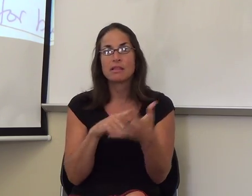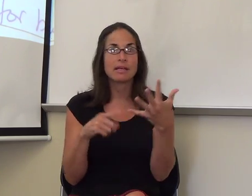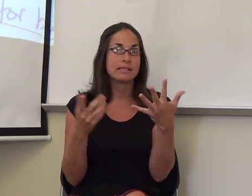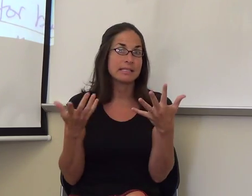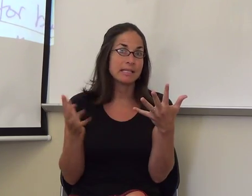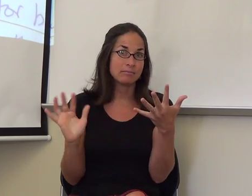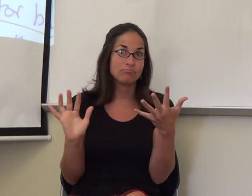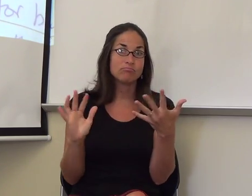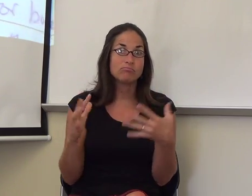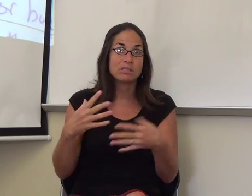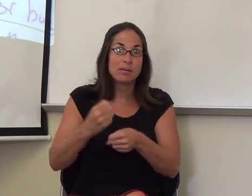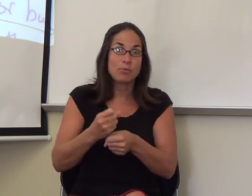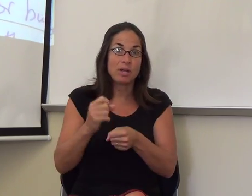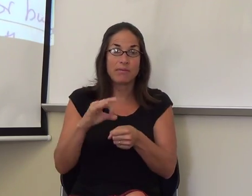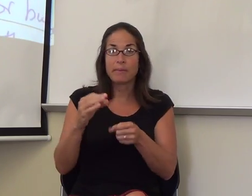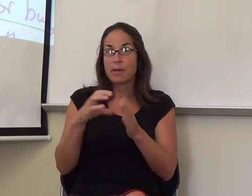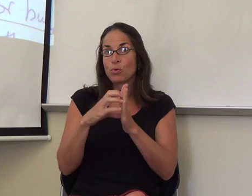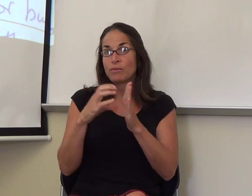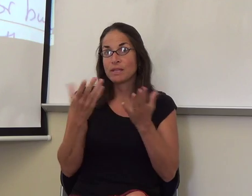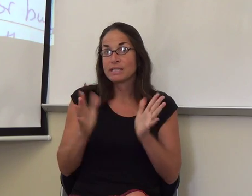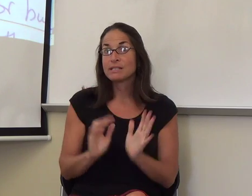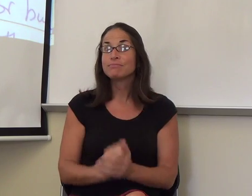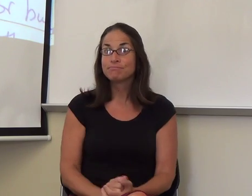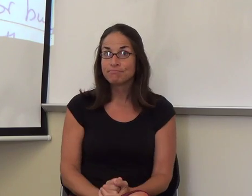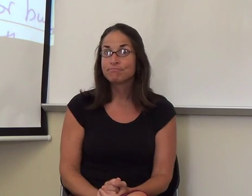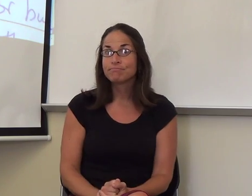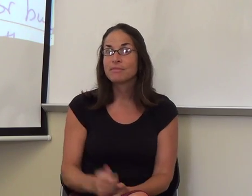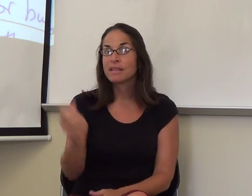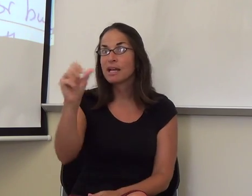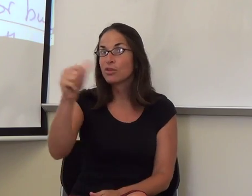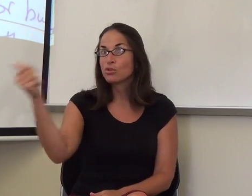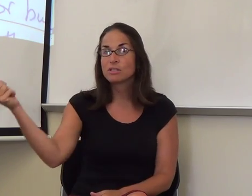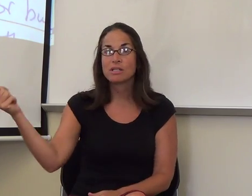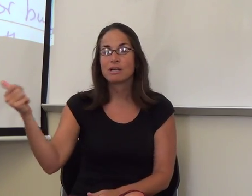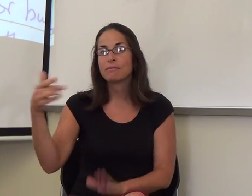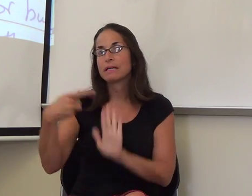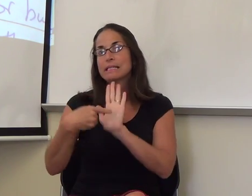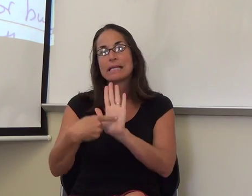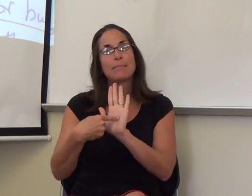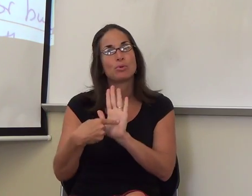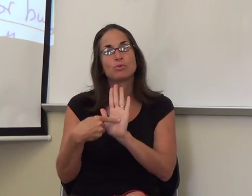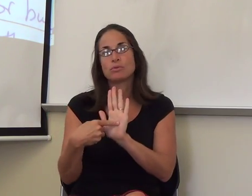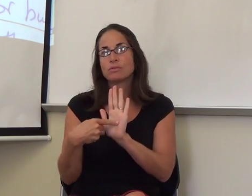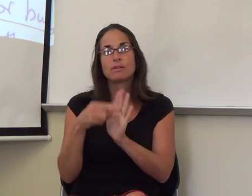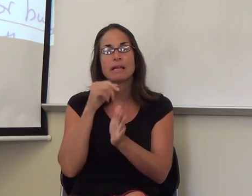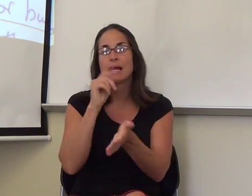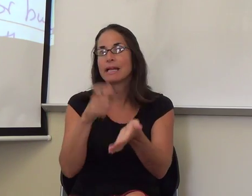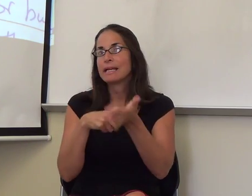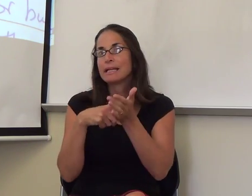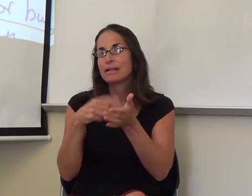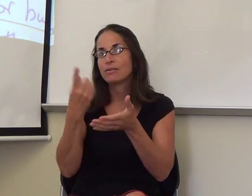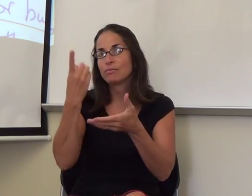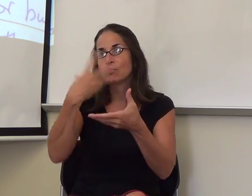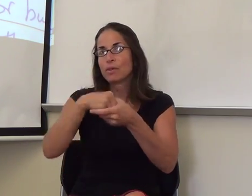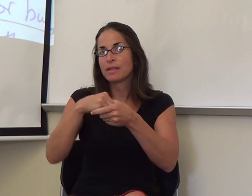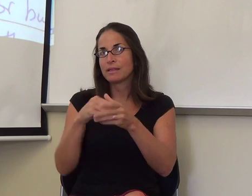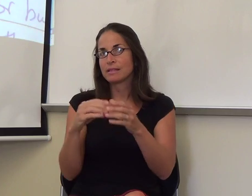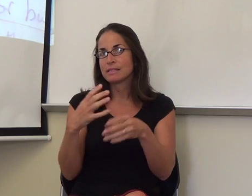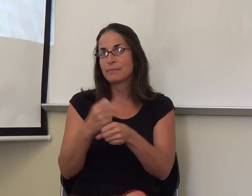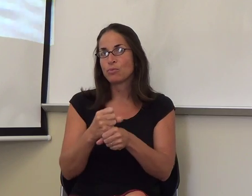That's the summary of this paragraph. All that other stuff is just examples. You don't need that in your summary. Yes, Ginger?